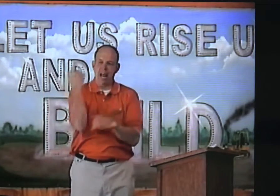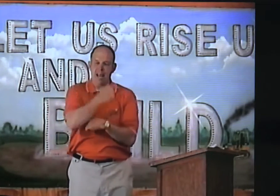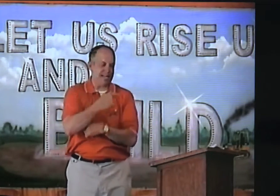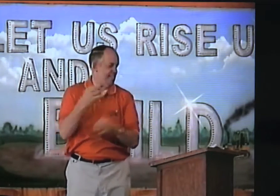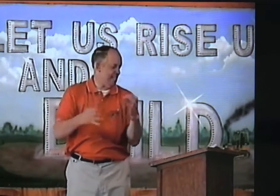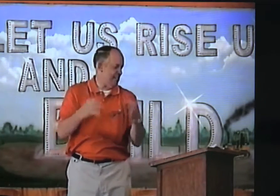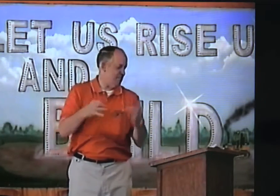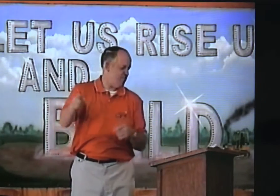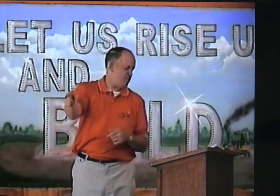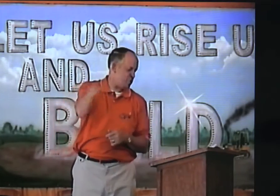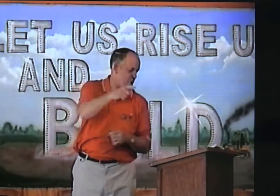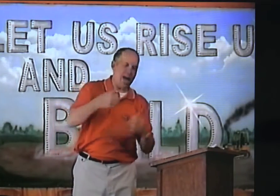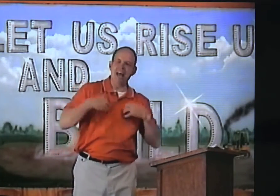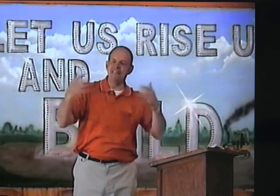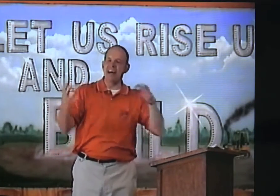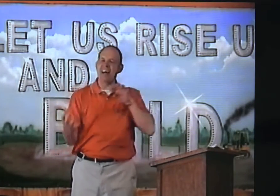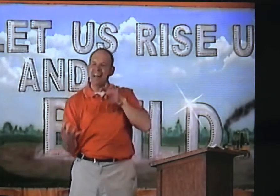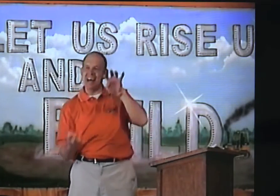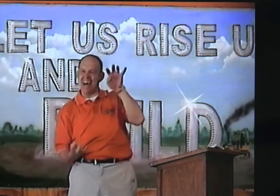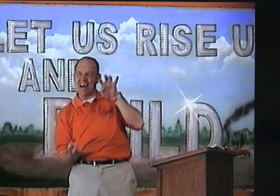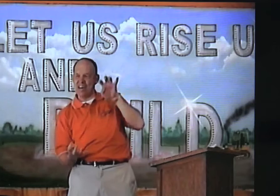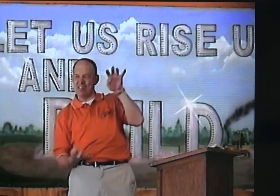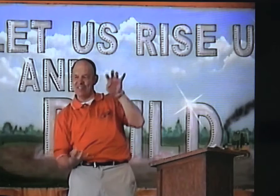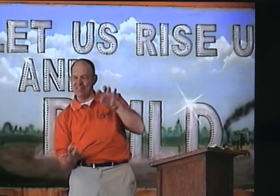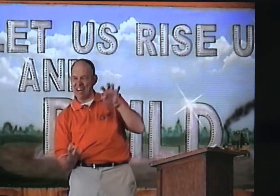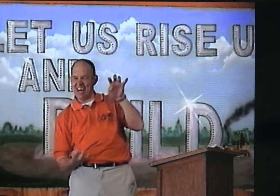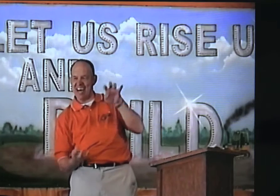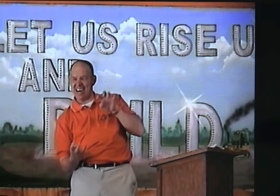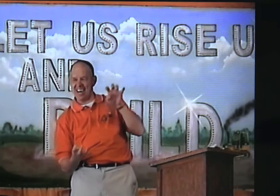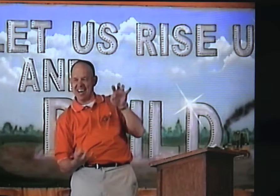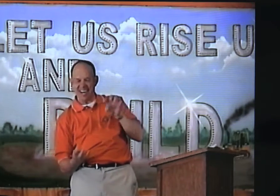today if you have laughed.